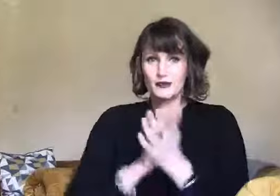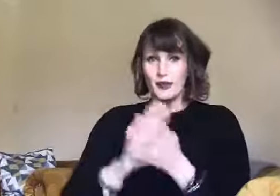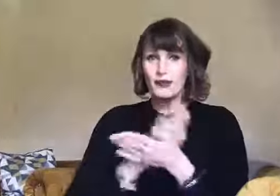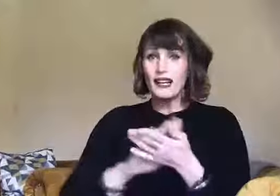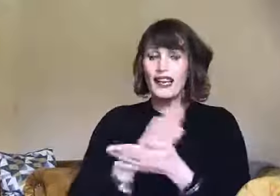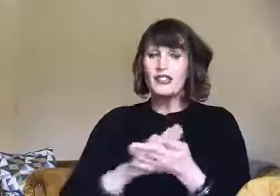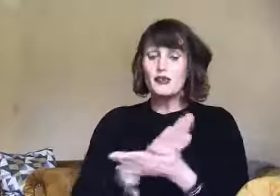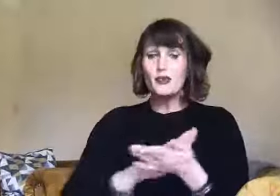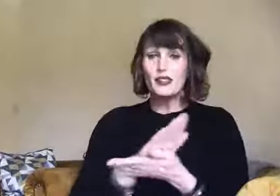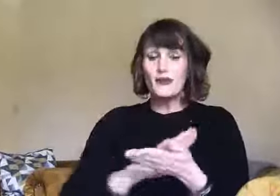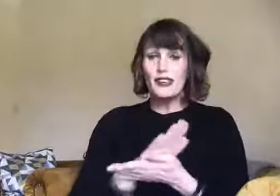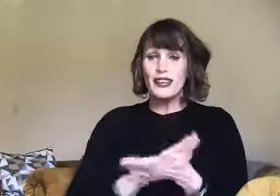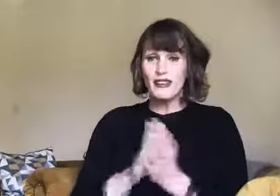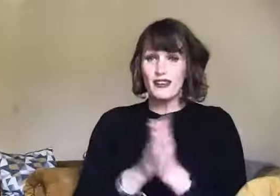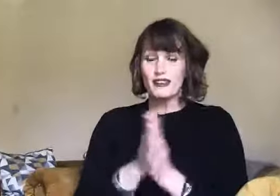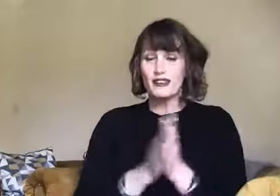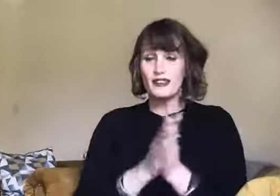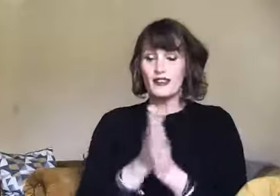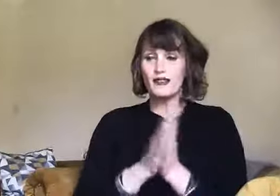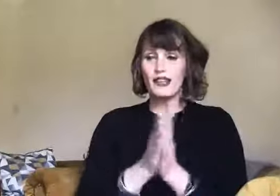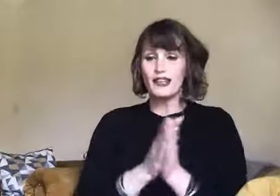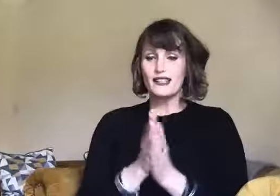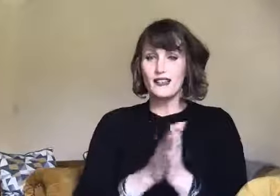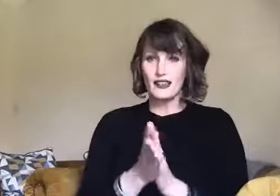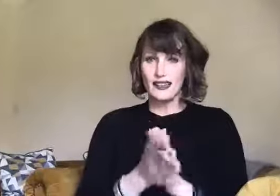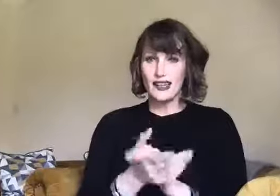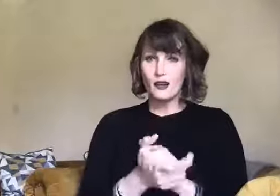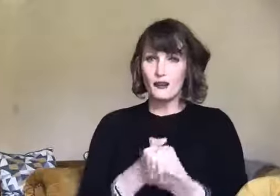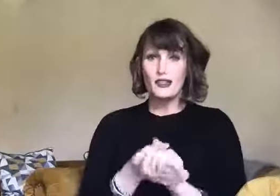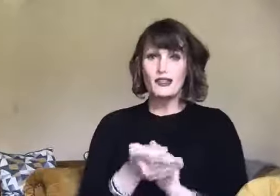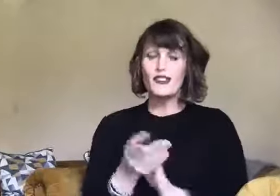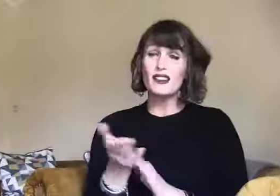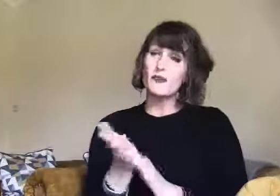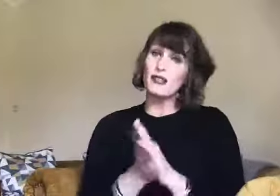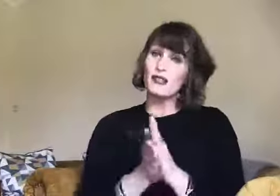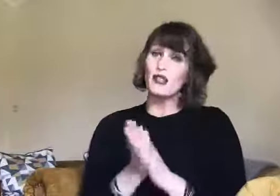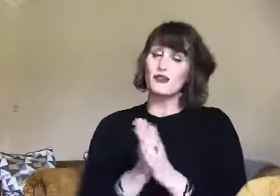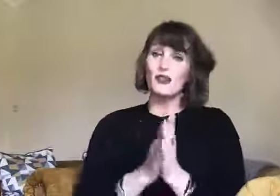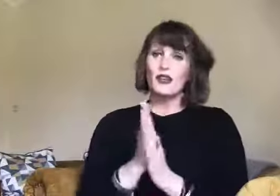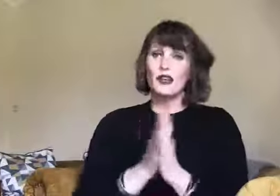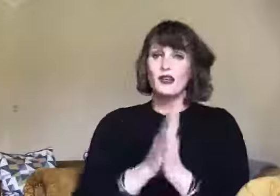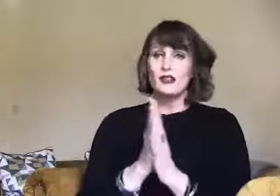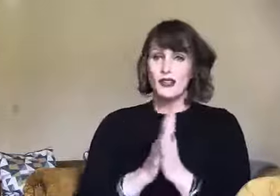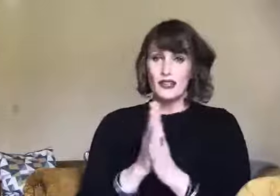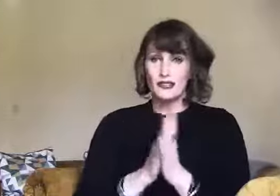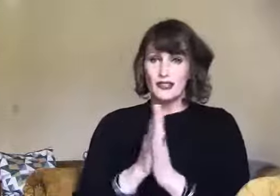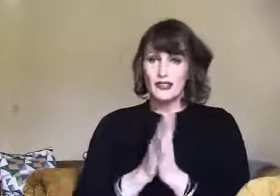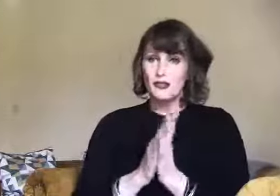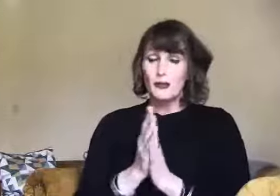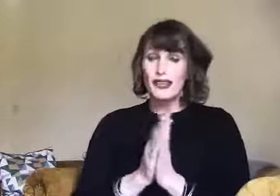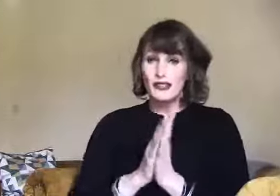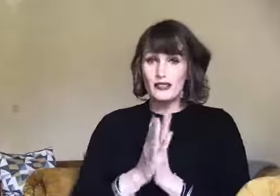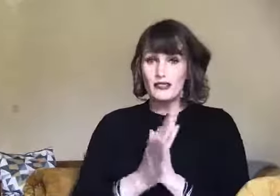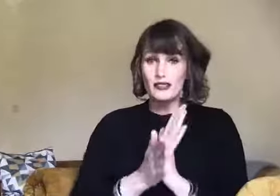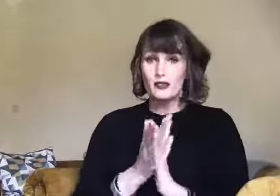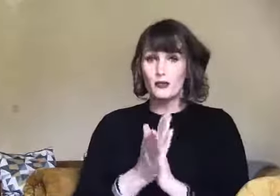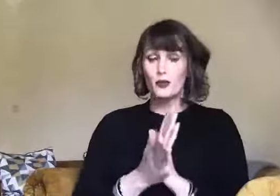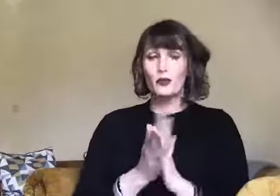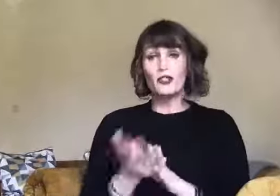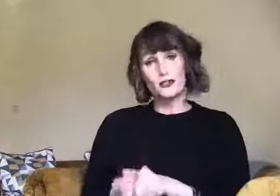I'm glad you're all going to be here, and I'm glad that I can help you just learn something new. So like I said, this is for beginners. This is for